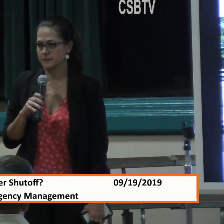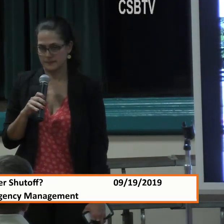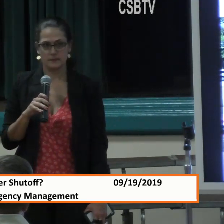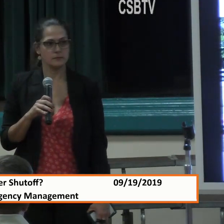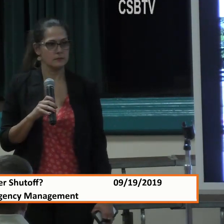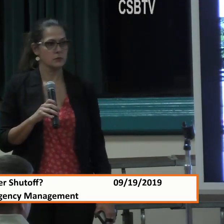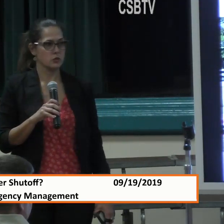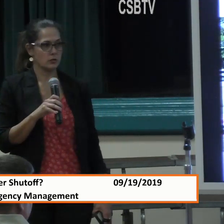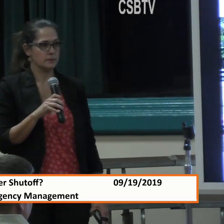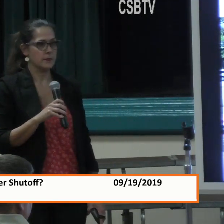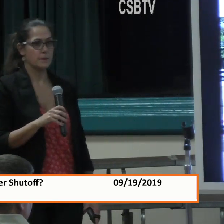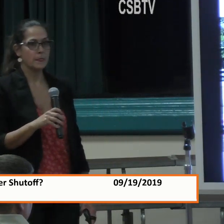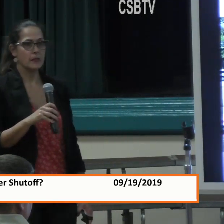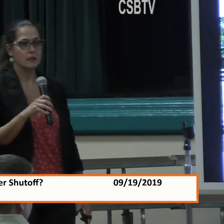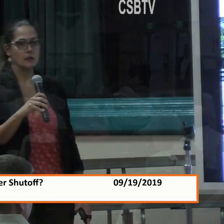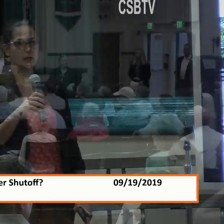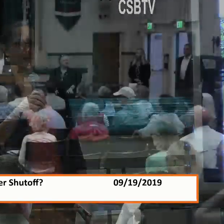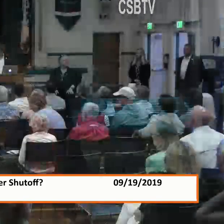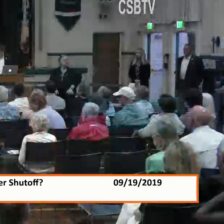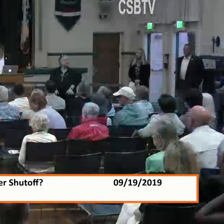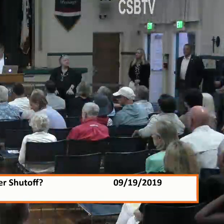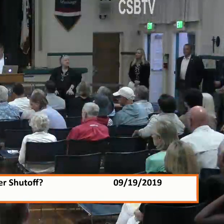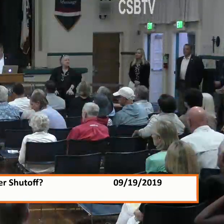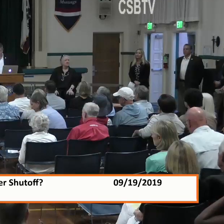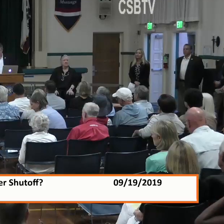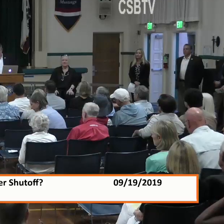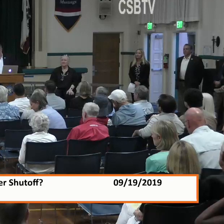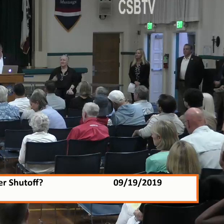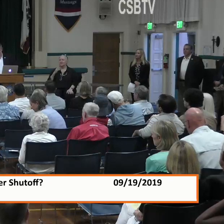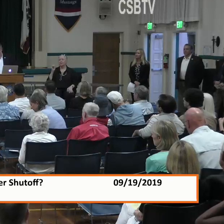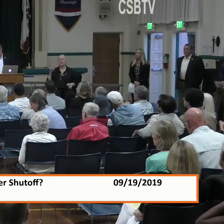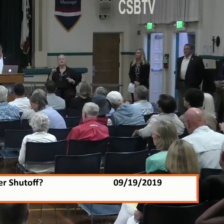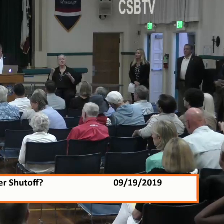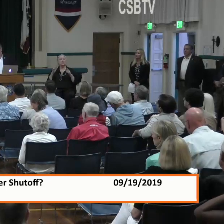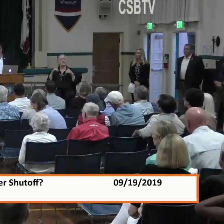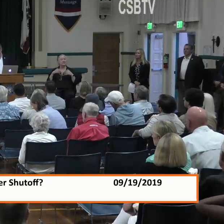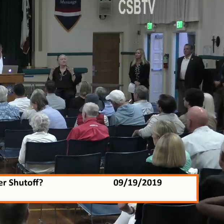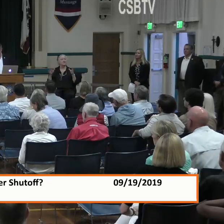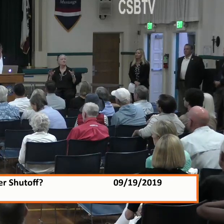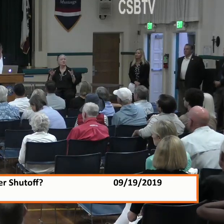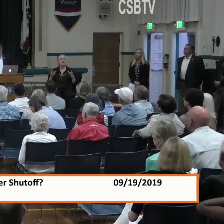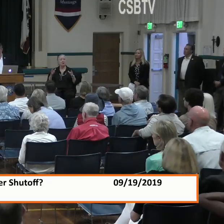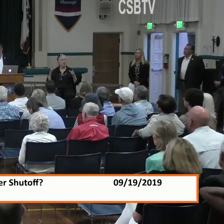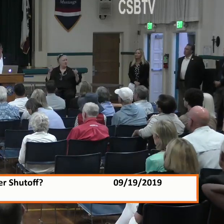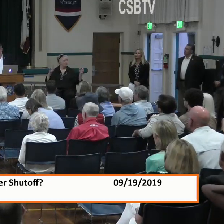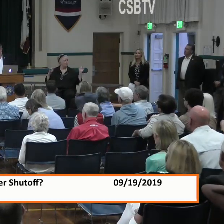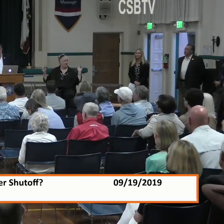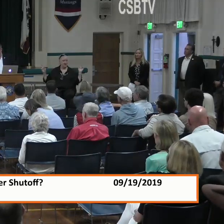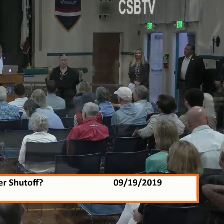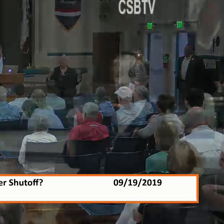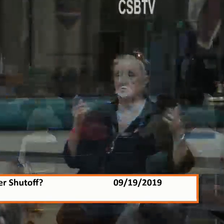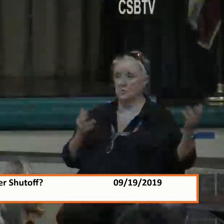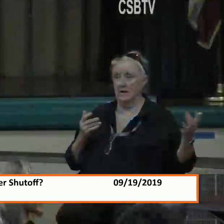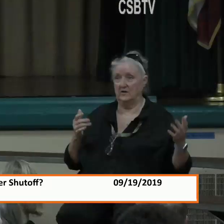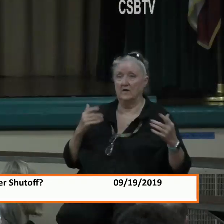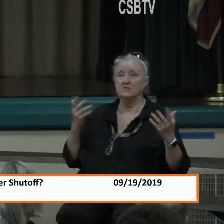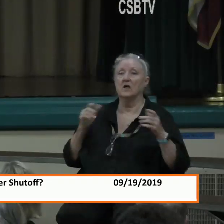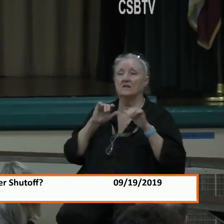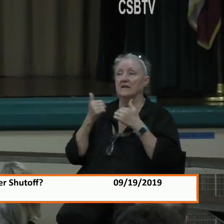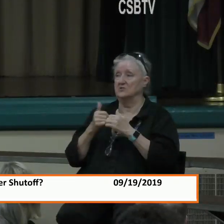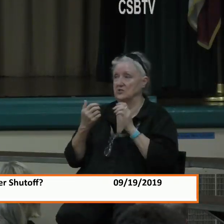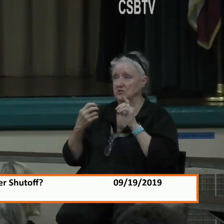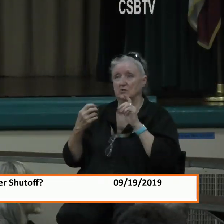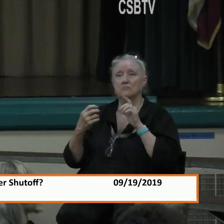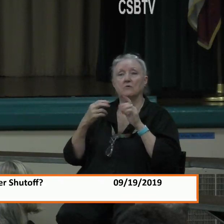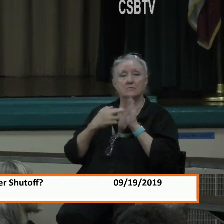things. Sure. Thank you. So with that, we're going to stick around a while. We've got a lot of agency representatives if